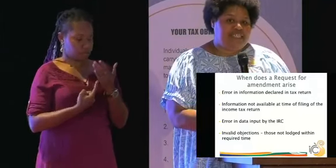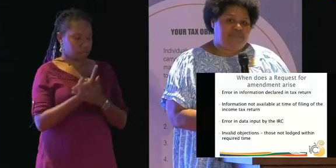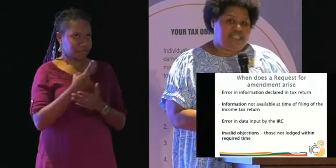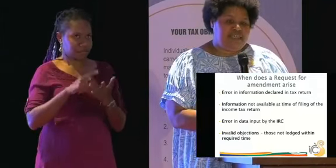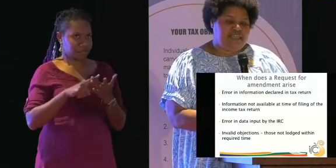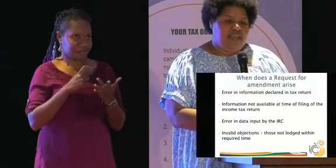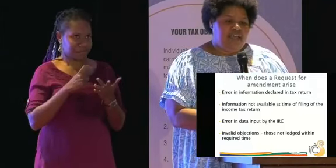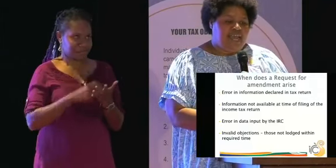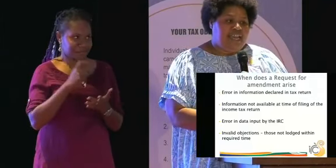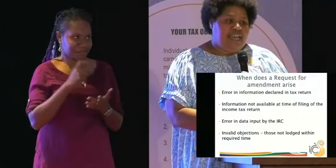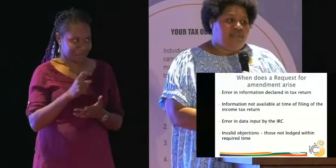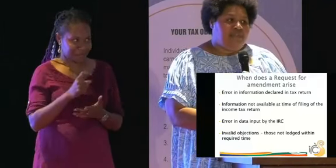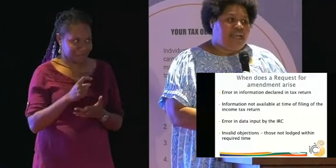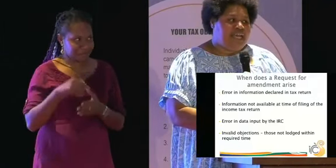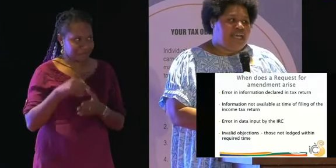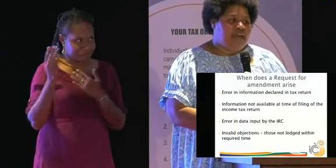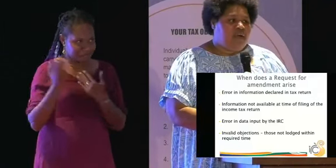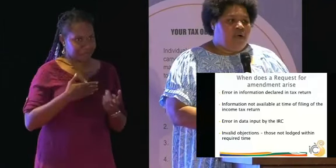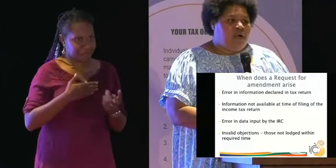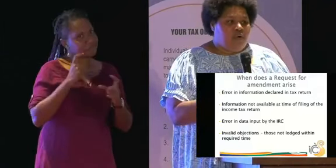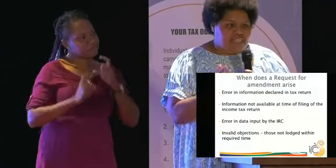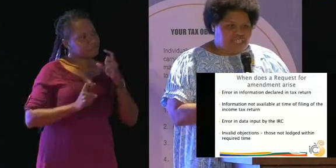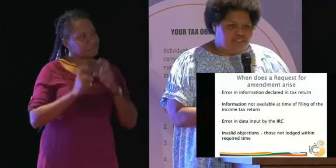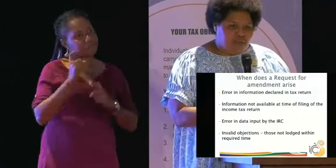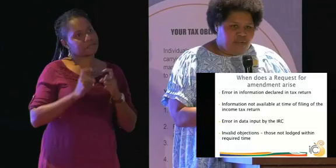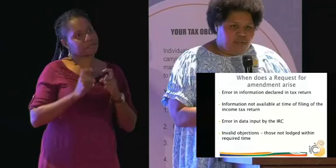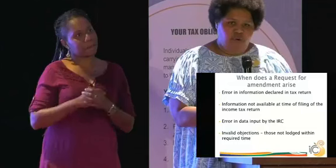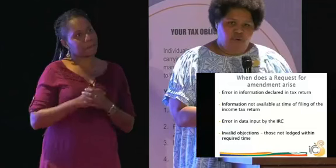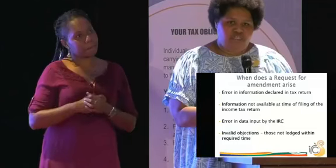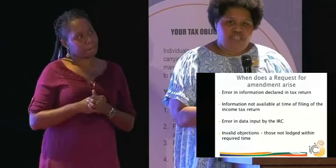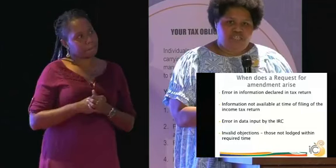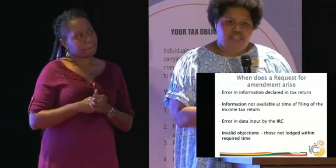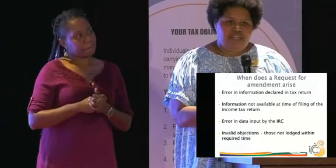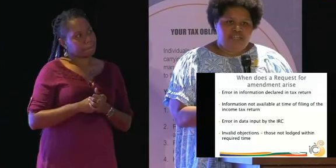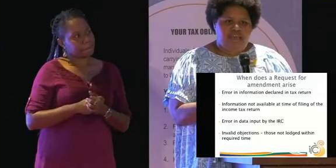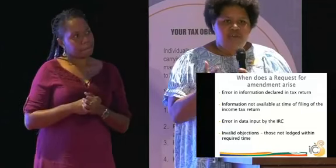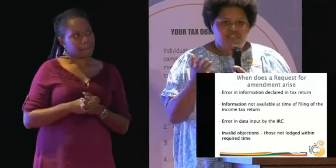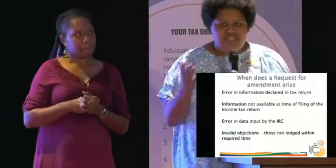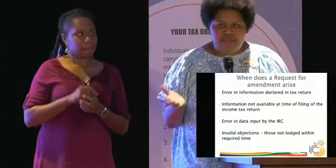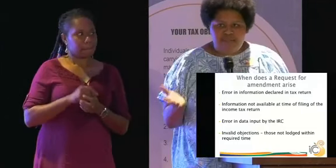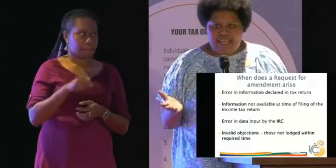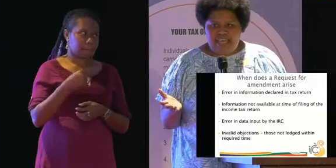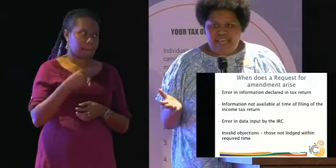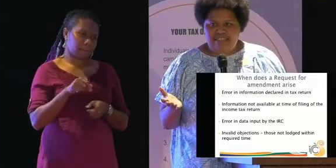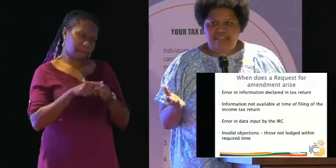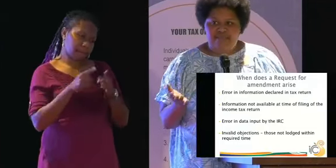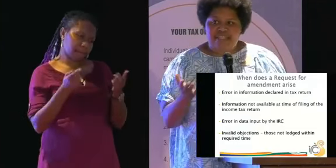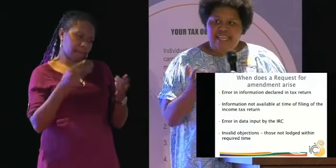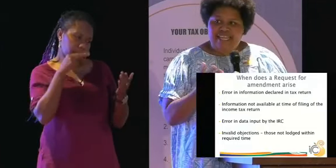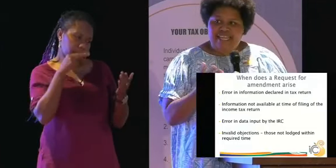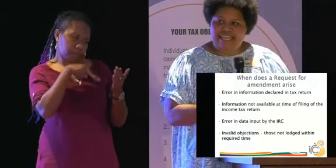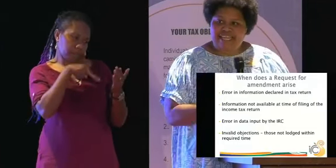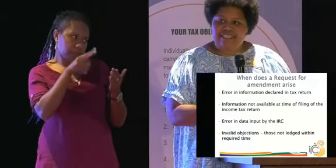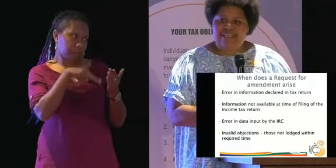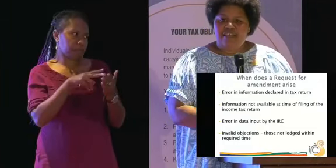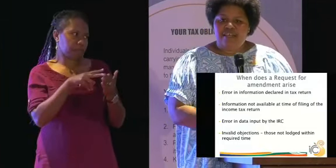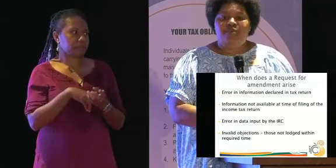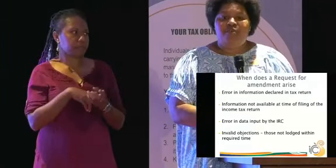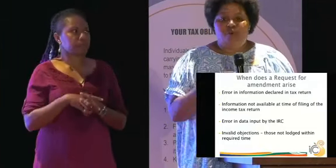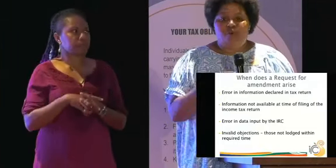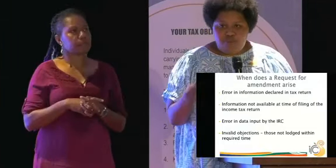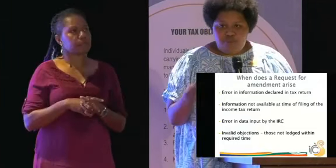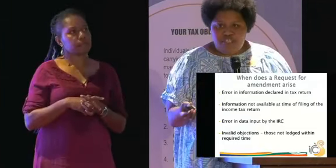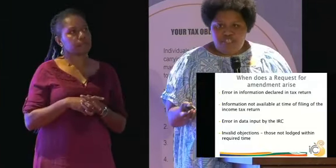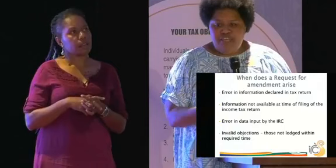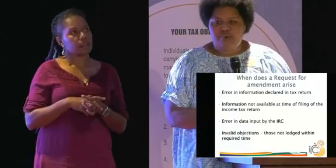the assessment and then you find that, oh, this is not what I lodged something else, but they did this,